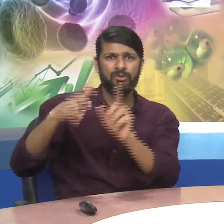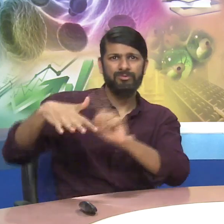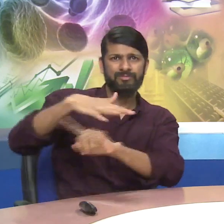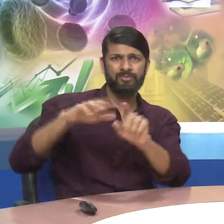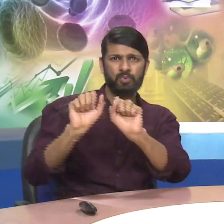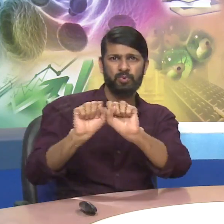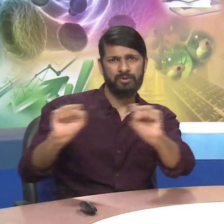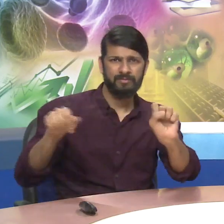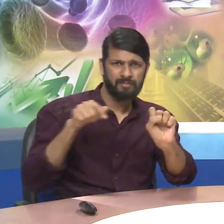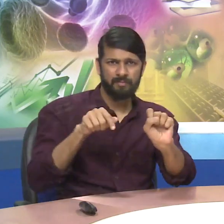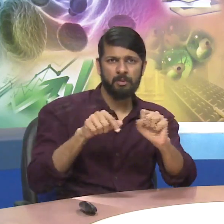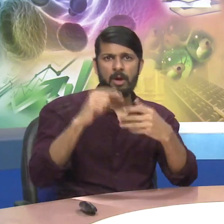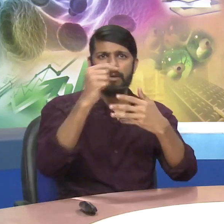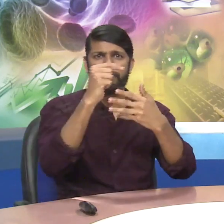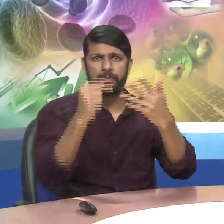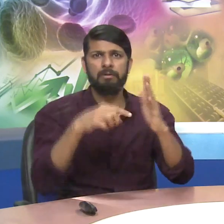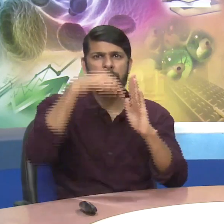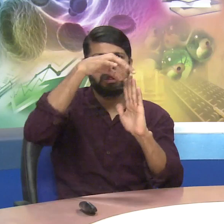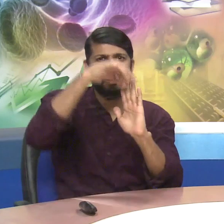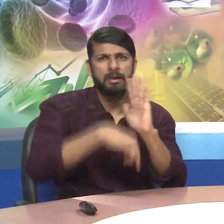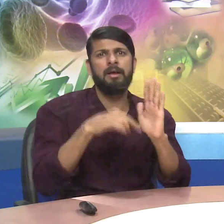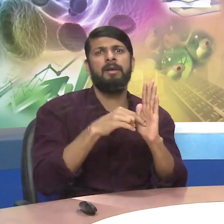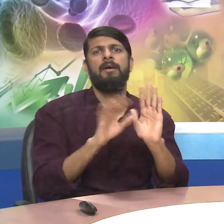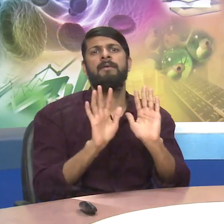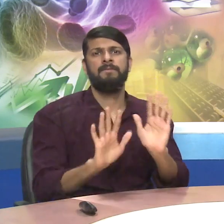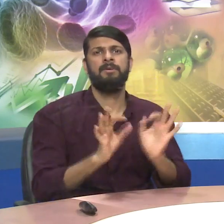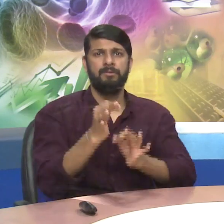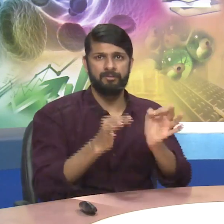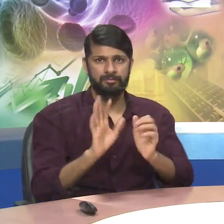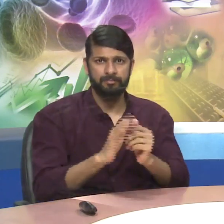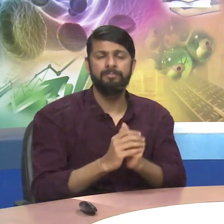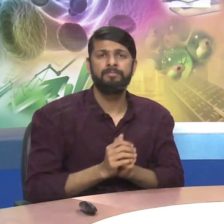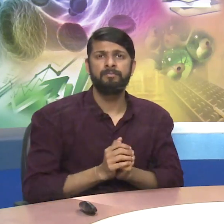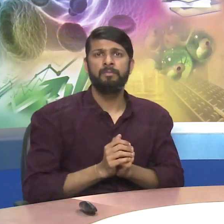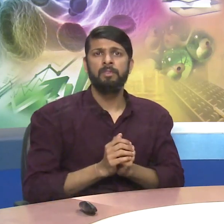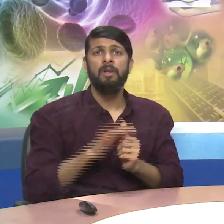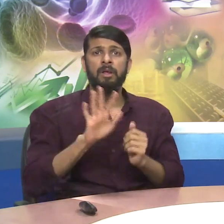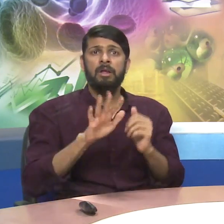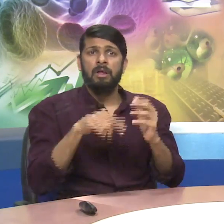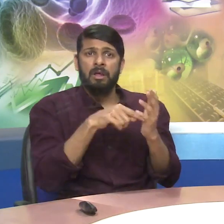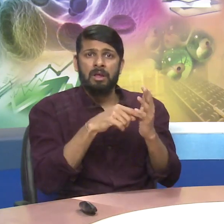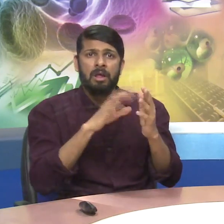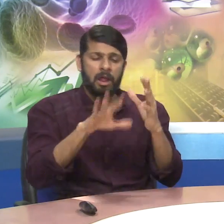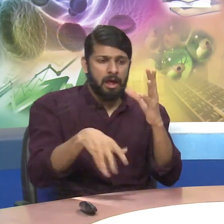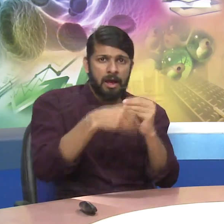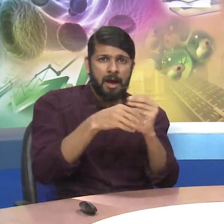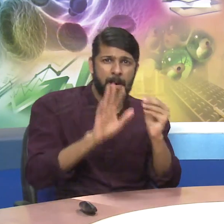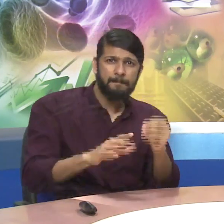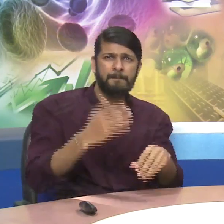Description of Indian states as sovereign, socialist, secular, democratic republic. Socialist,